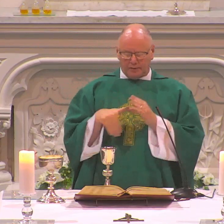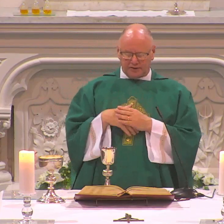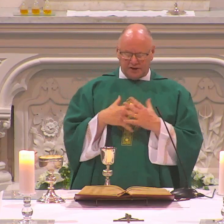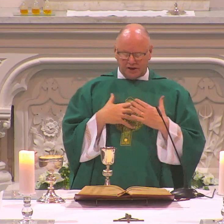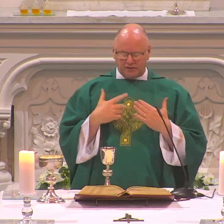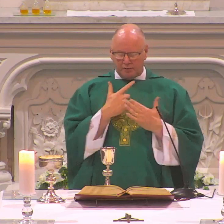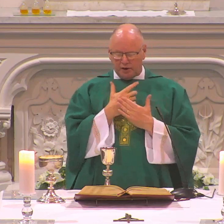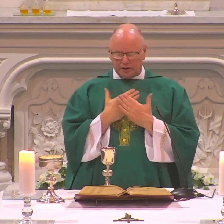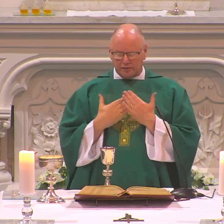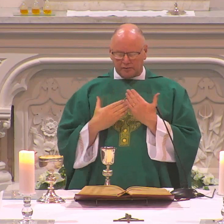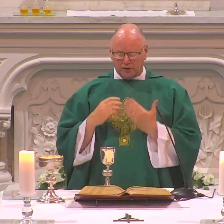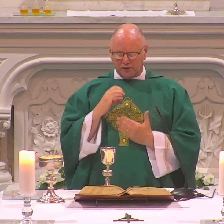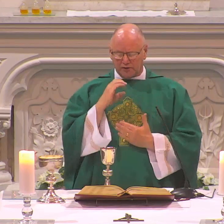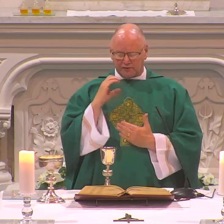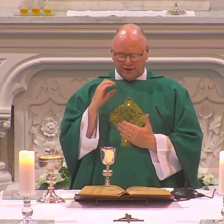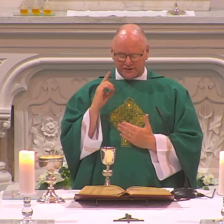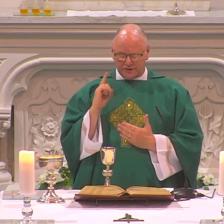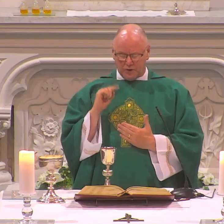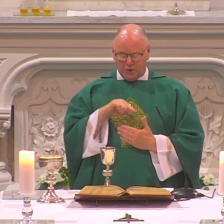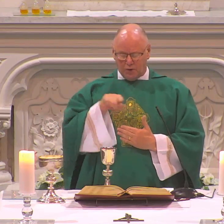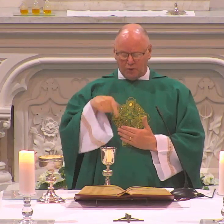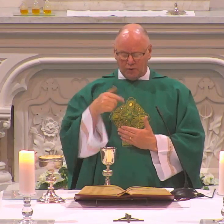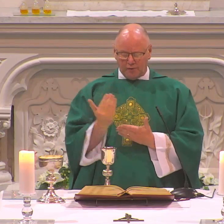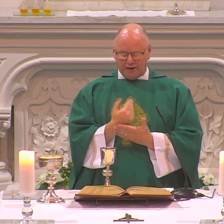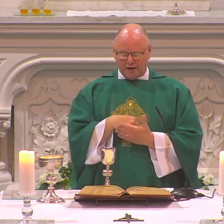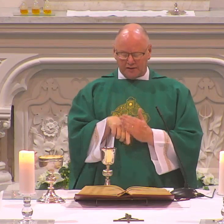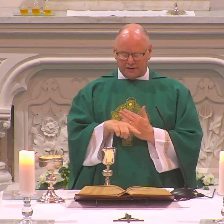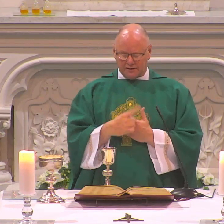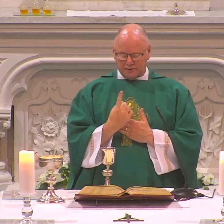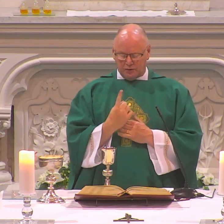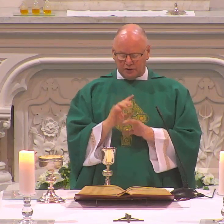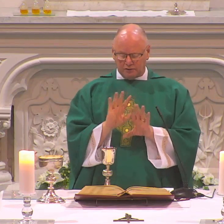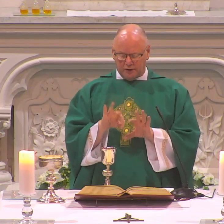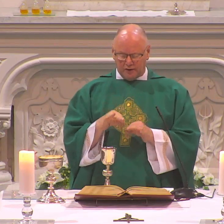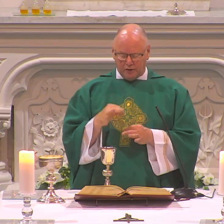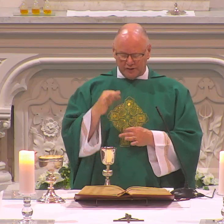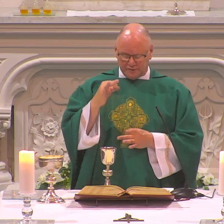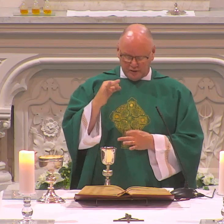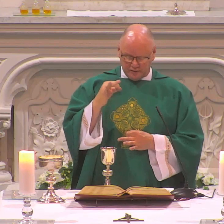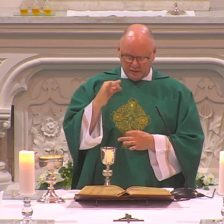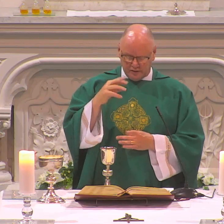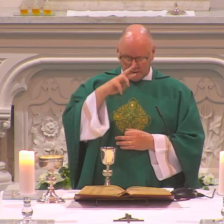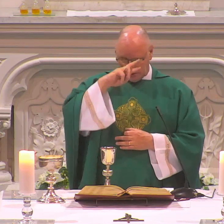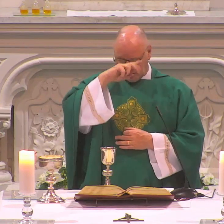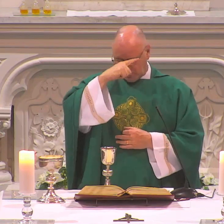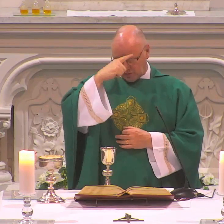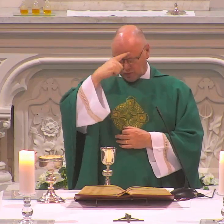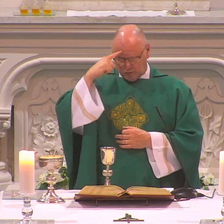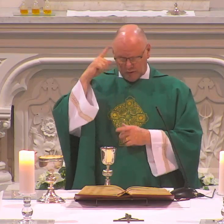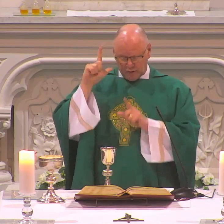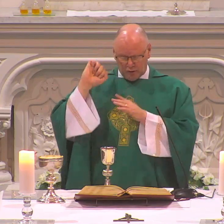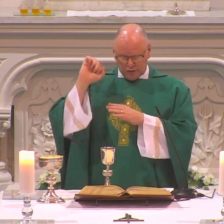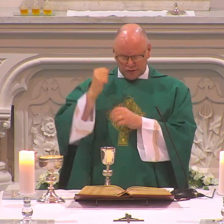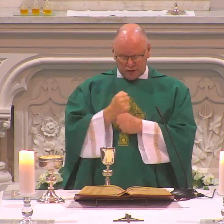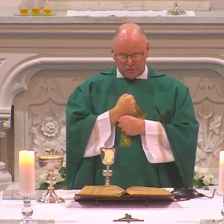that, partaking of the body and blood of Christ, we may be gathered into one by the Holy Spirit.